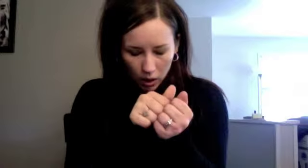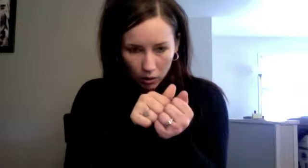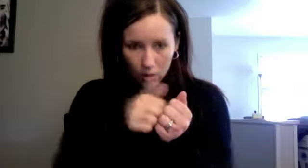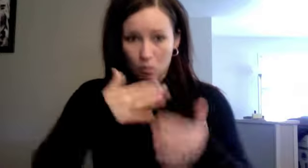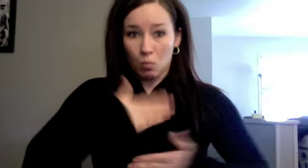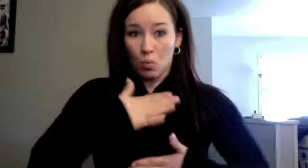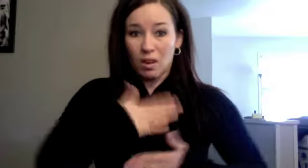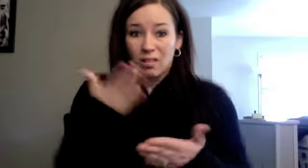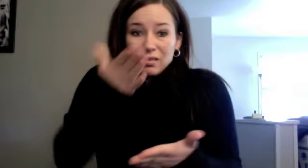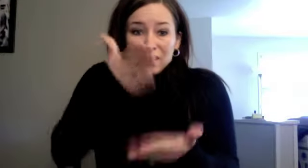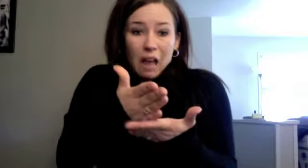not circulate.